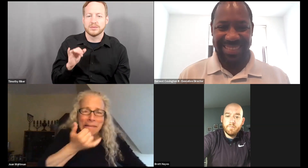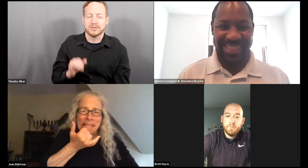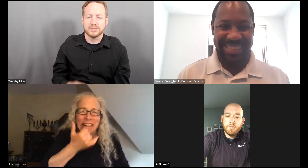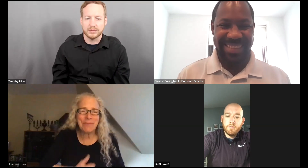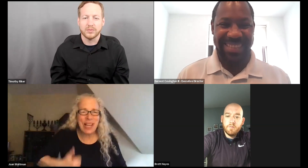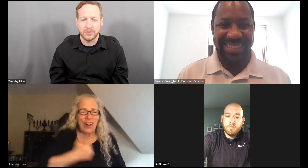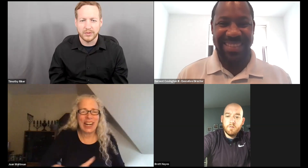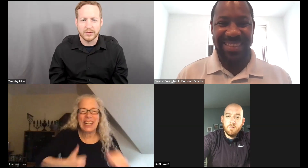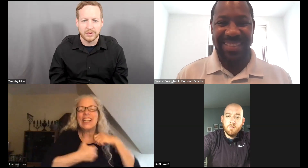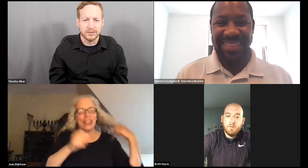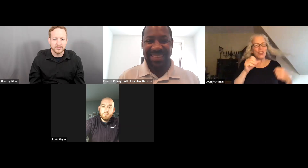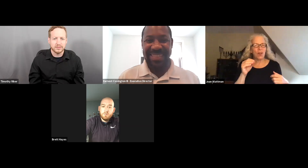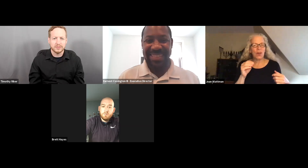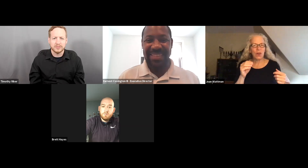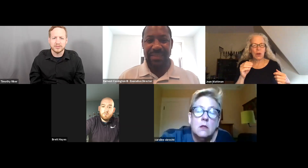Okay, here we go.